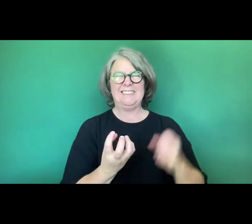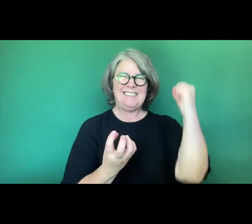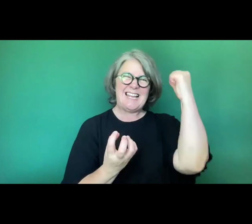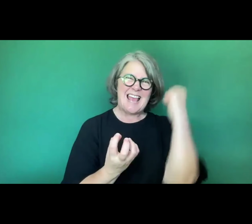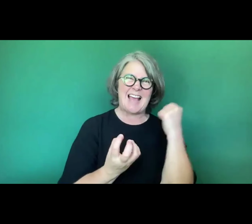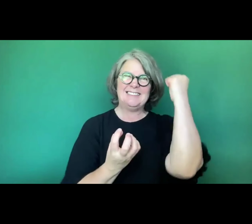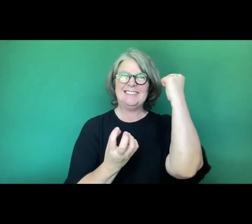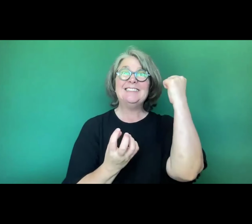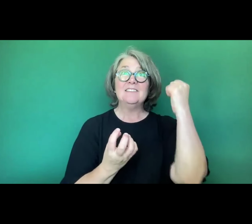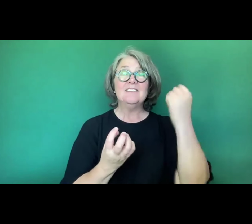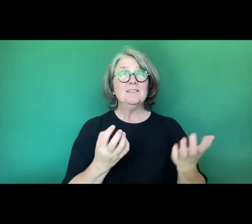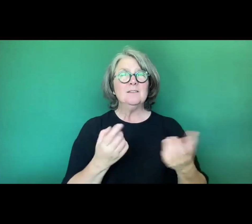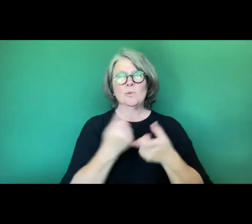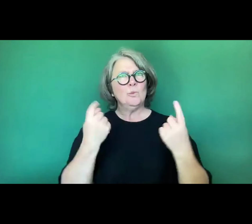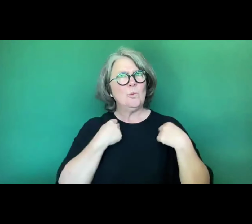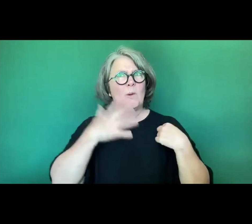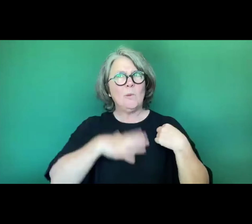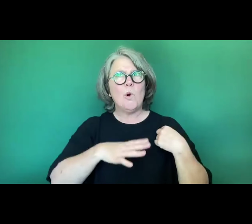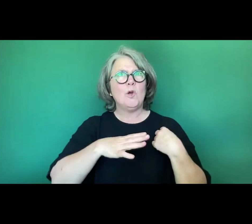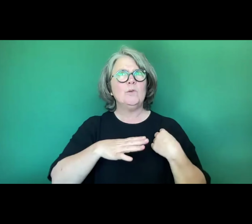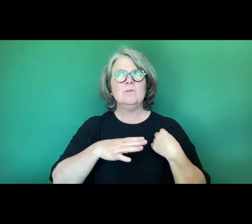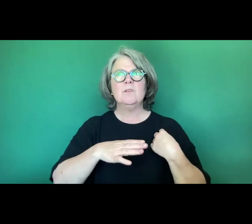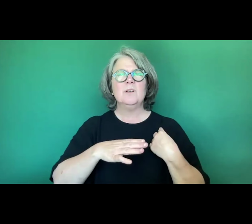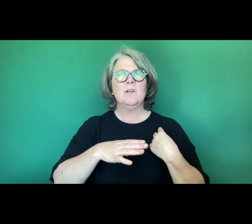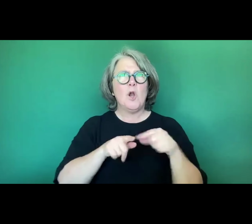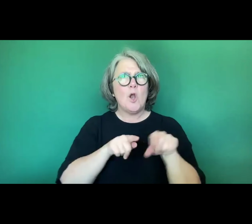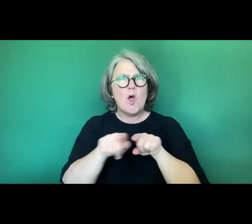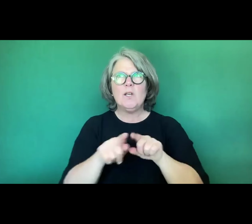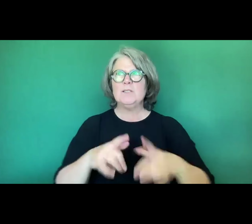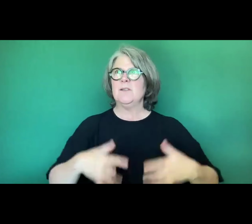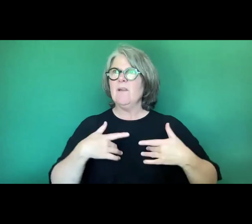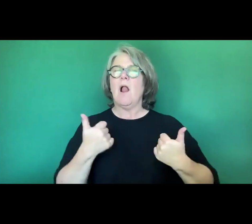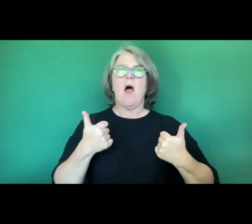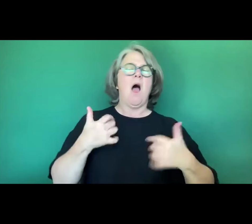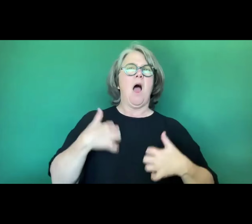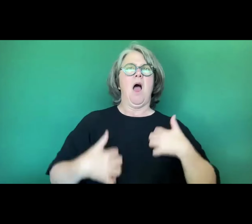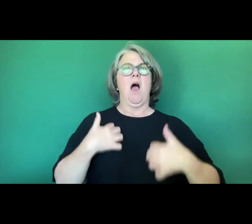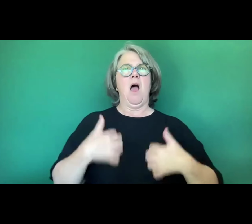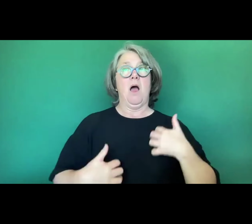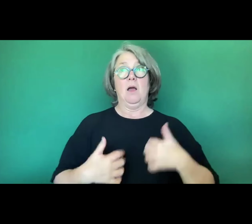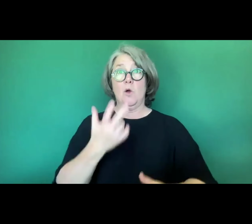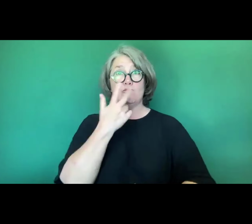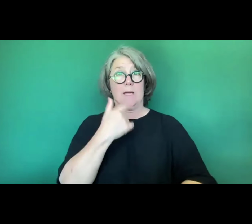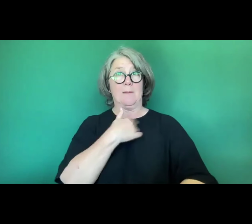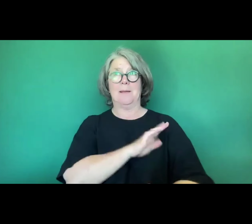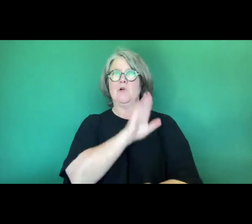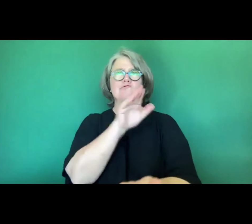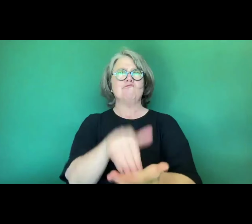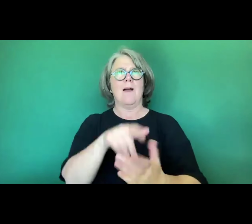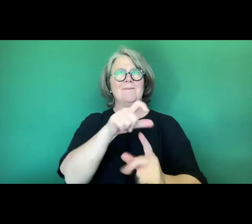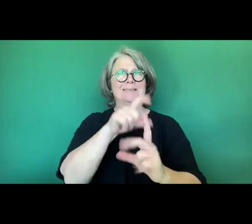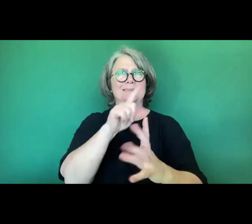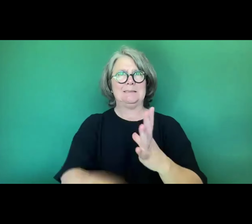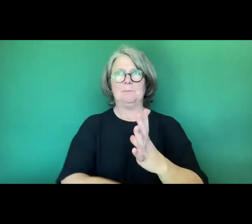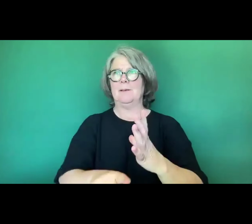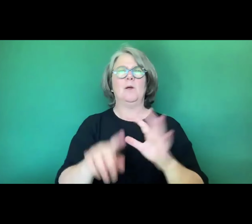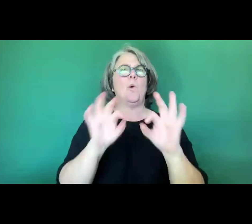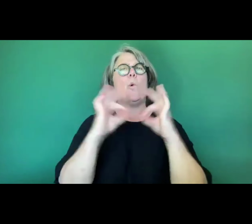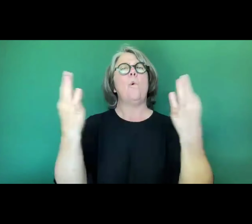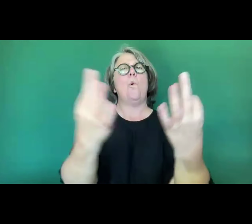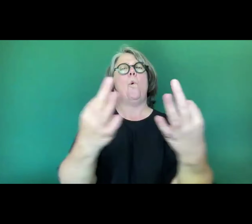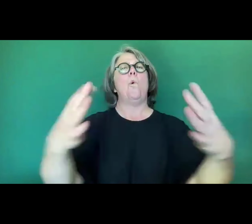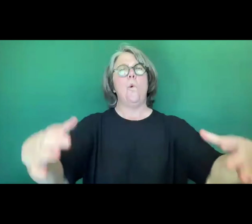And we want that excitement, right? If I go into a disability organisation and say, I'm going to teach you circuits, they're